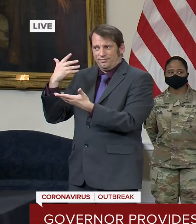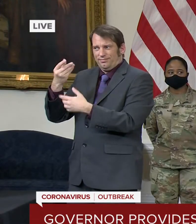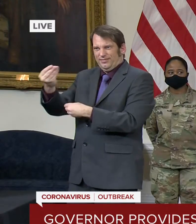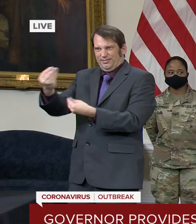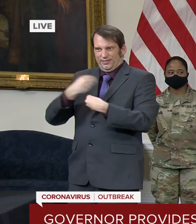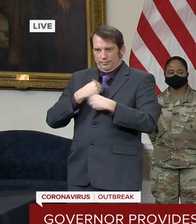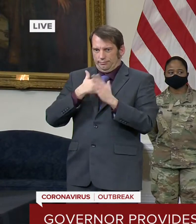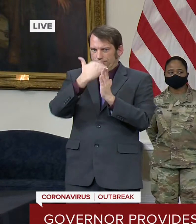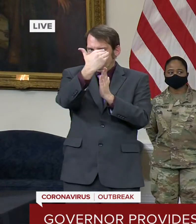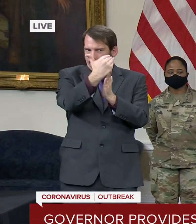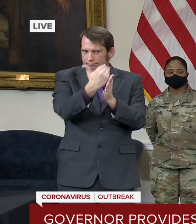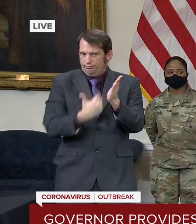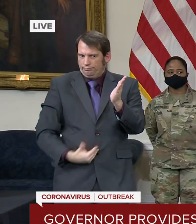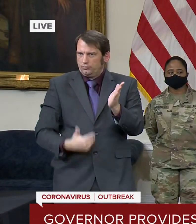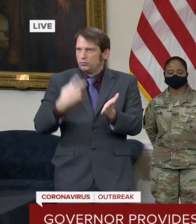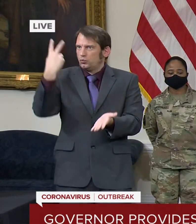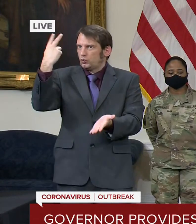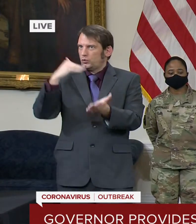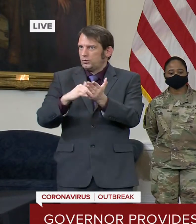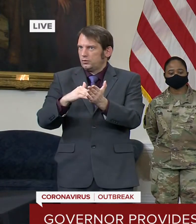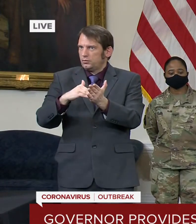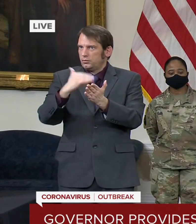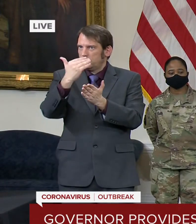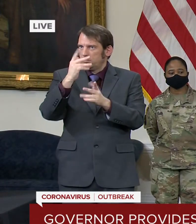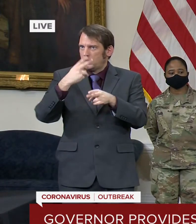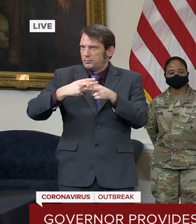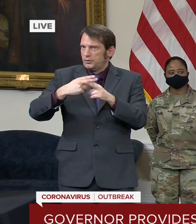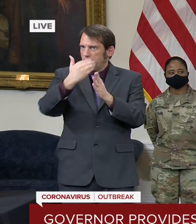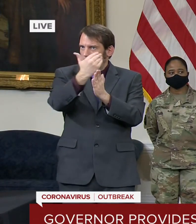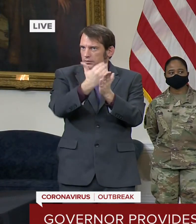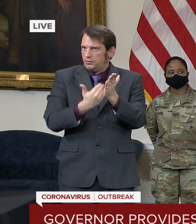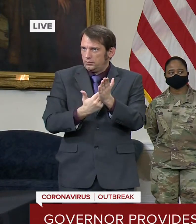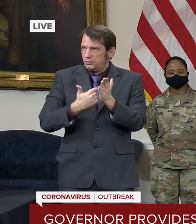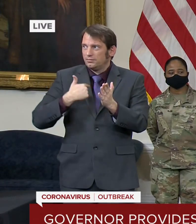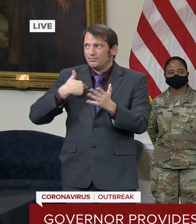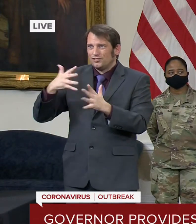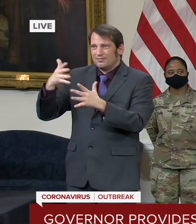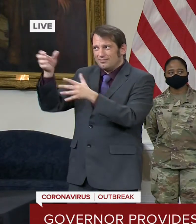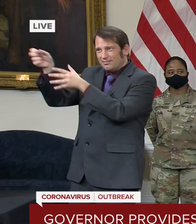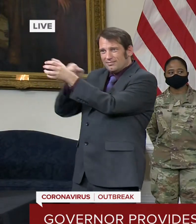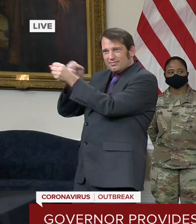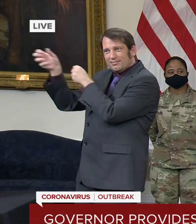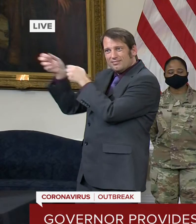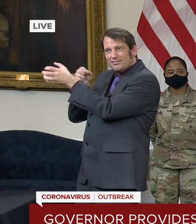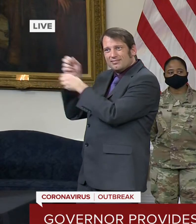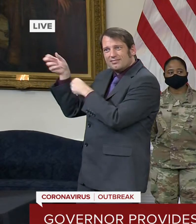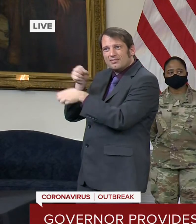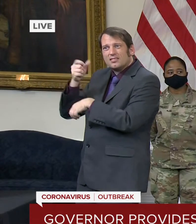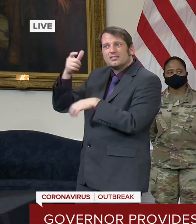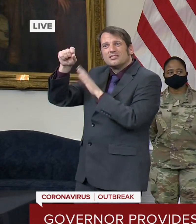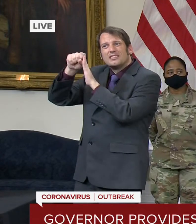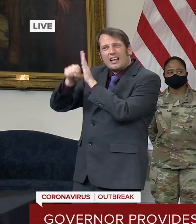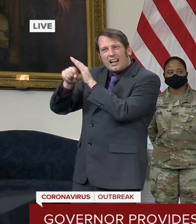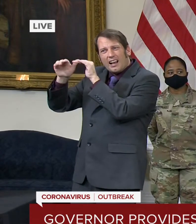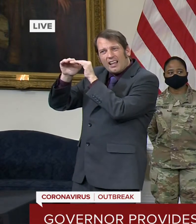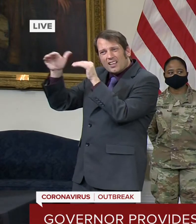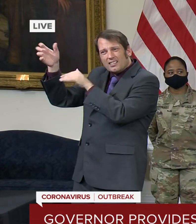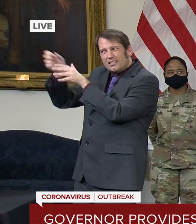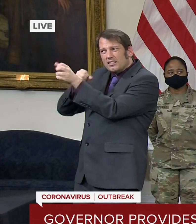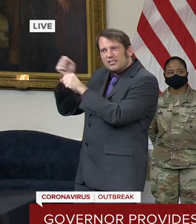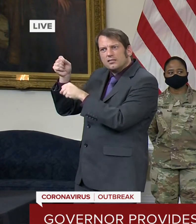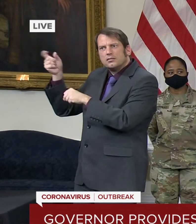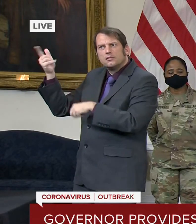somewhere. We hired contractors at the state level to call them all 3 or 4 times over several days. We made 6,000 some